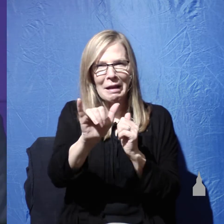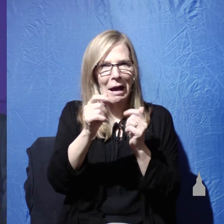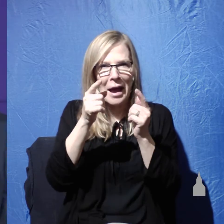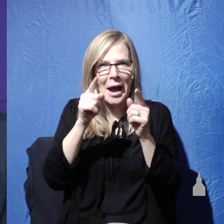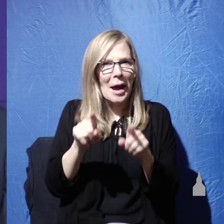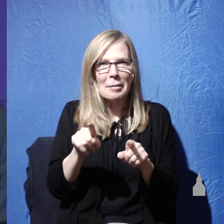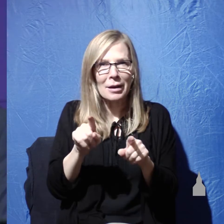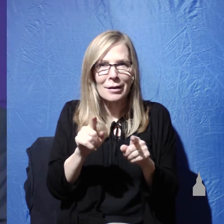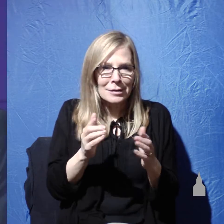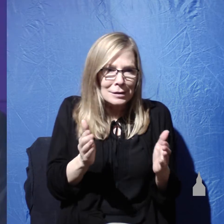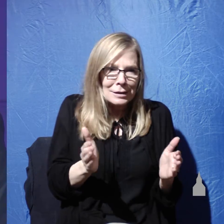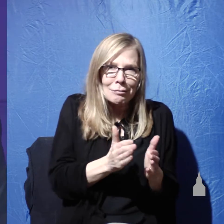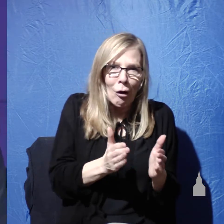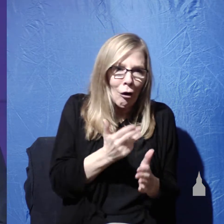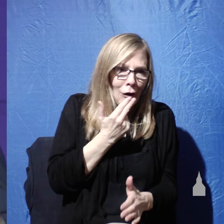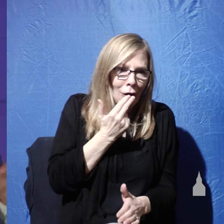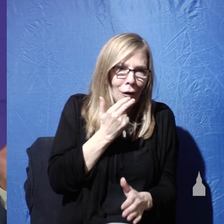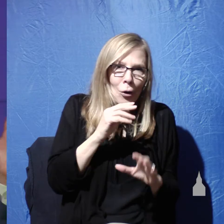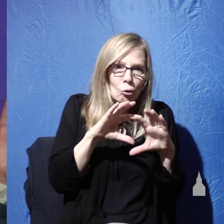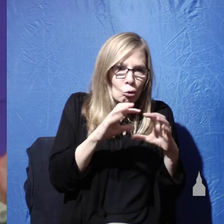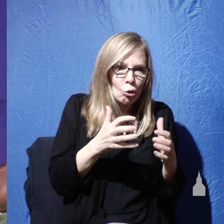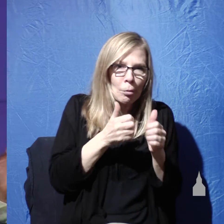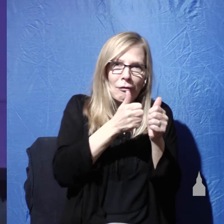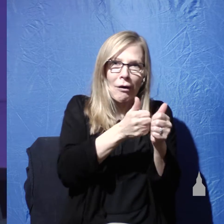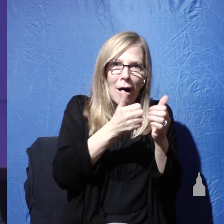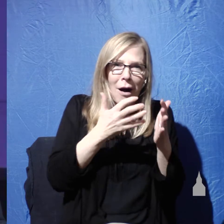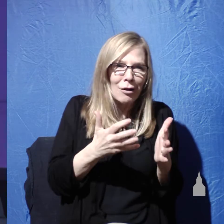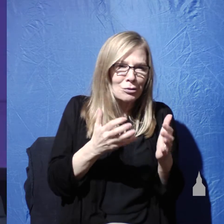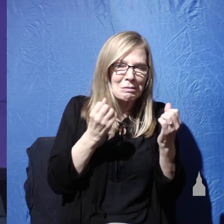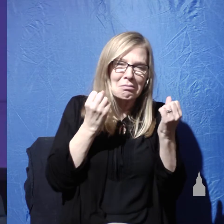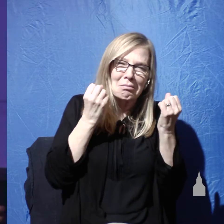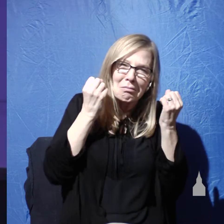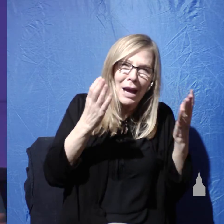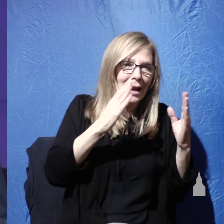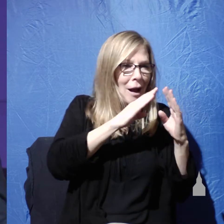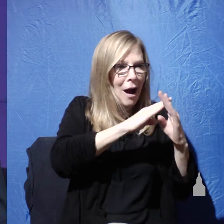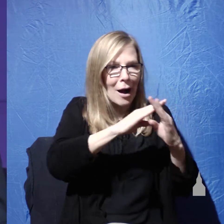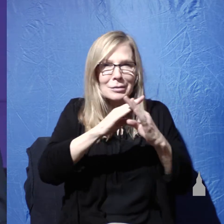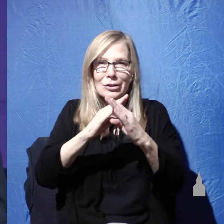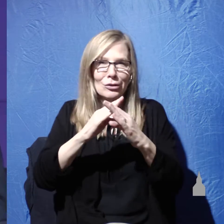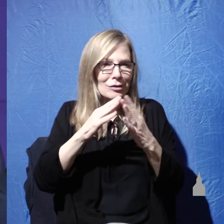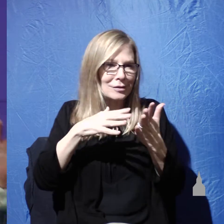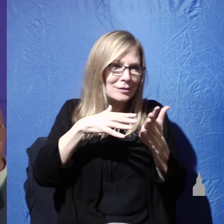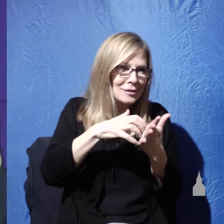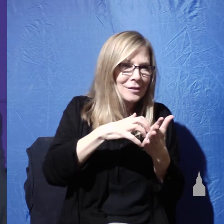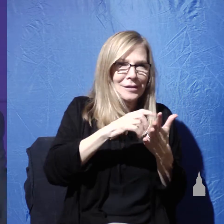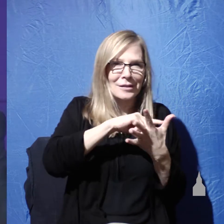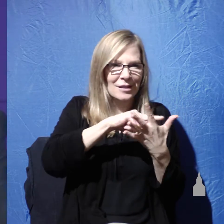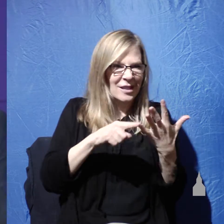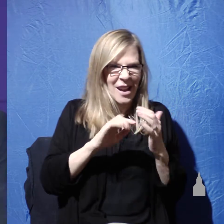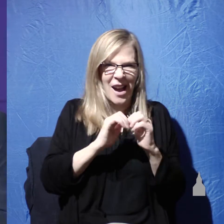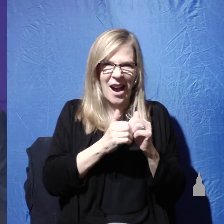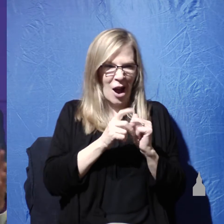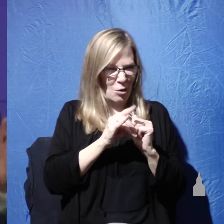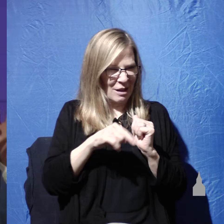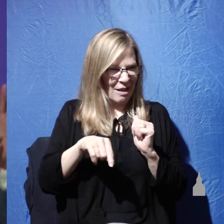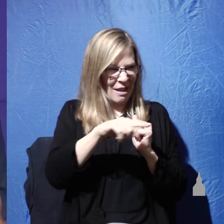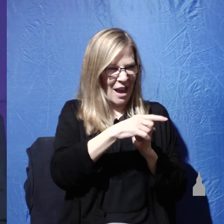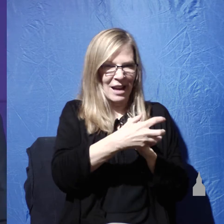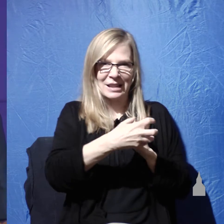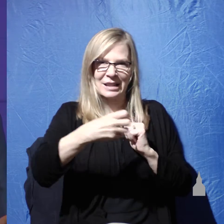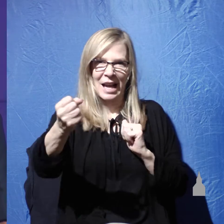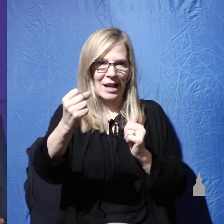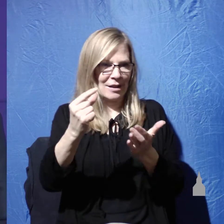of followers of the Jewish Messiah, with all kinds of obstacles and all kinds of hindrances, how did they take